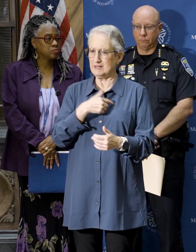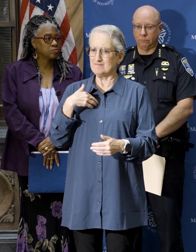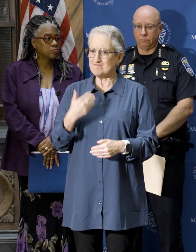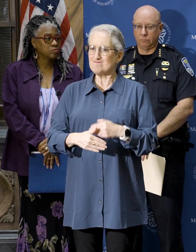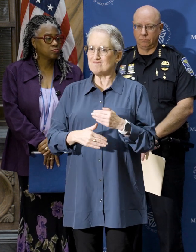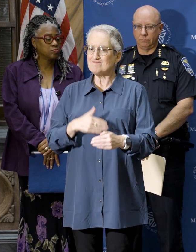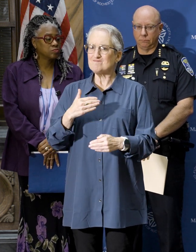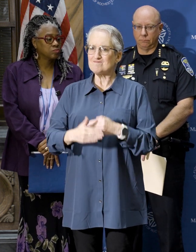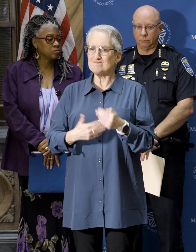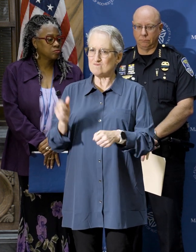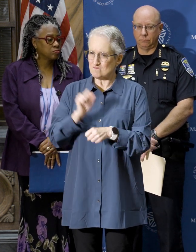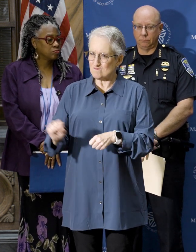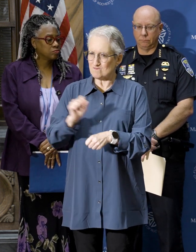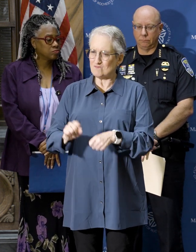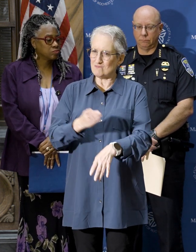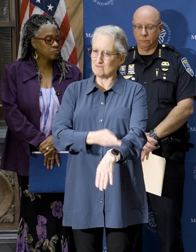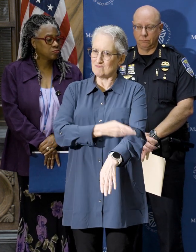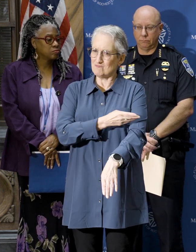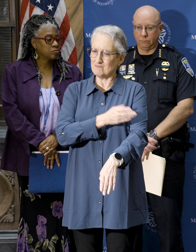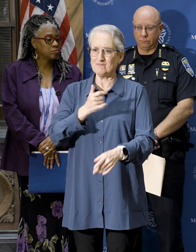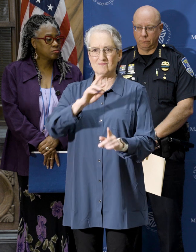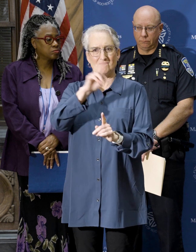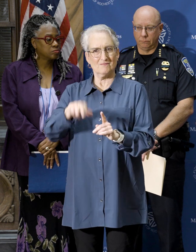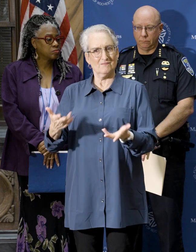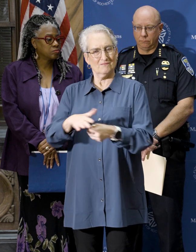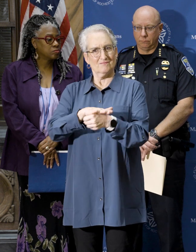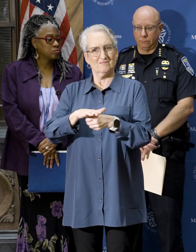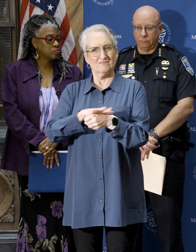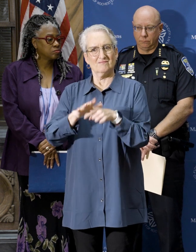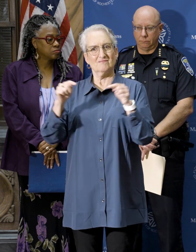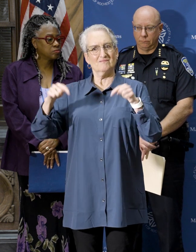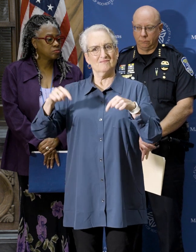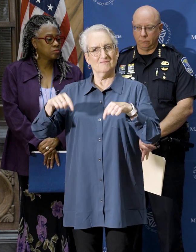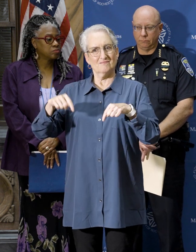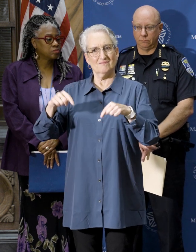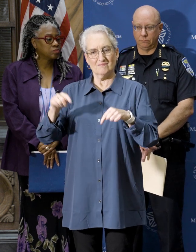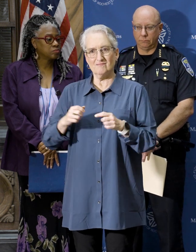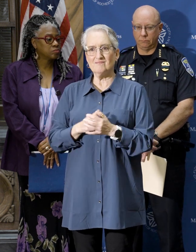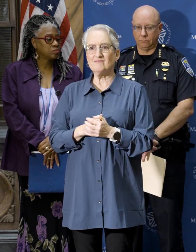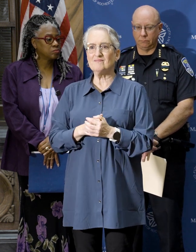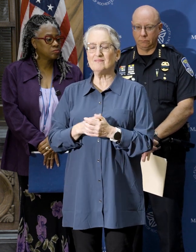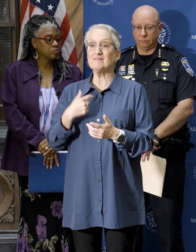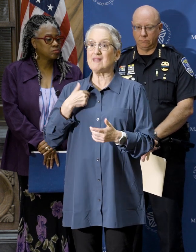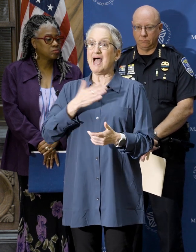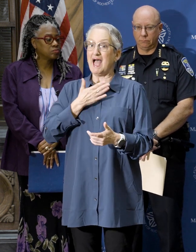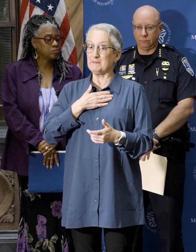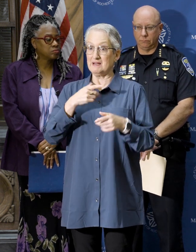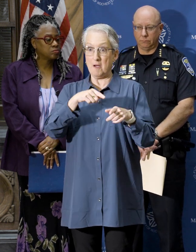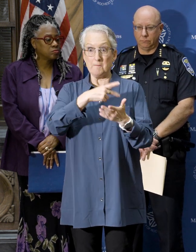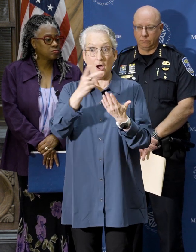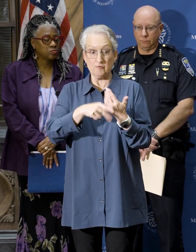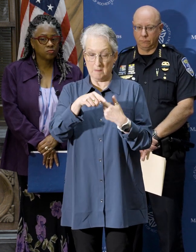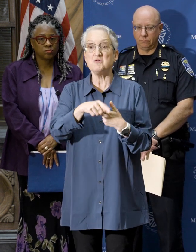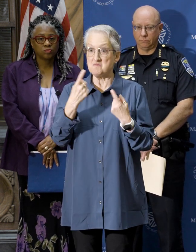there because people need to know the facts. I'm gratified that our strategies are working, and Rochester is on our way to becoming a city